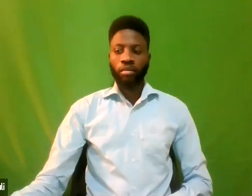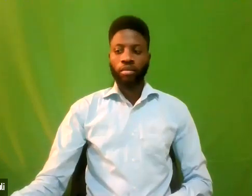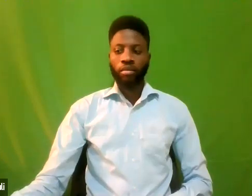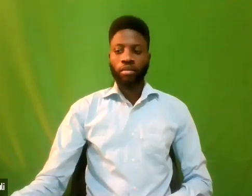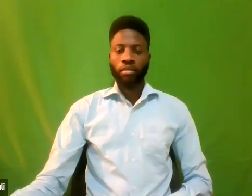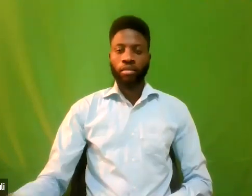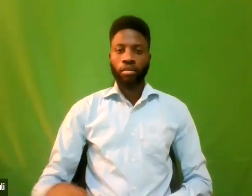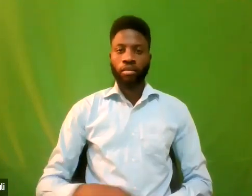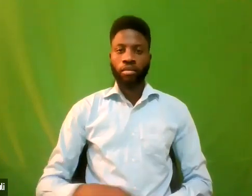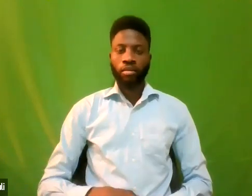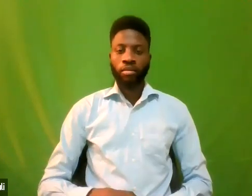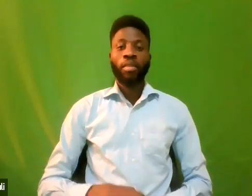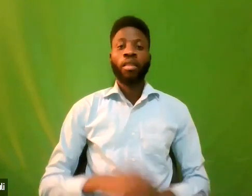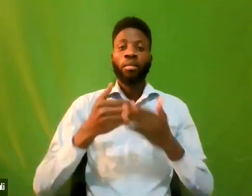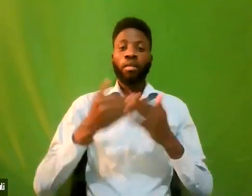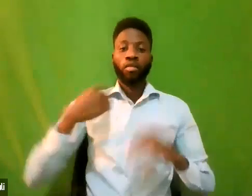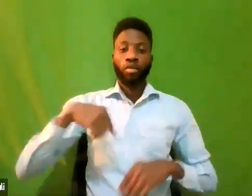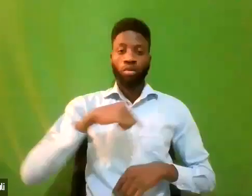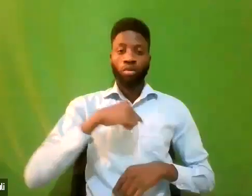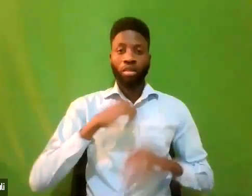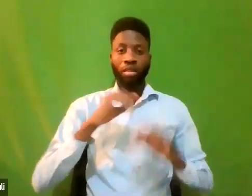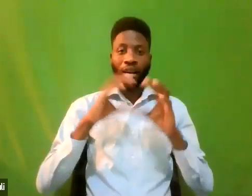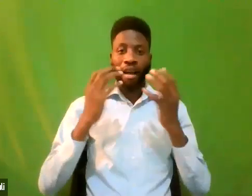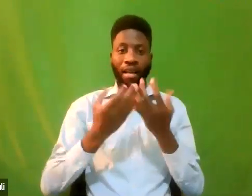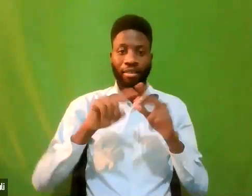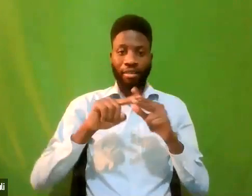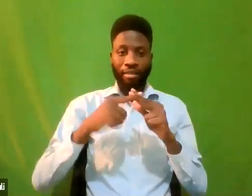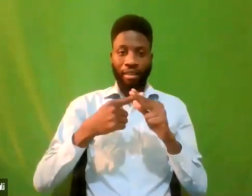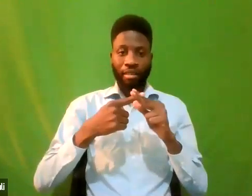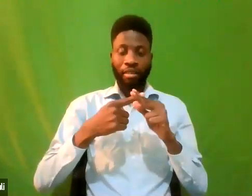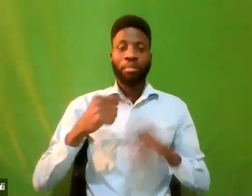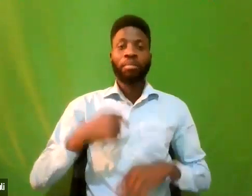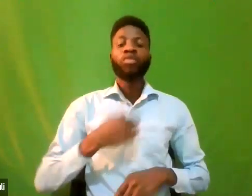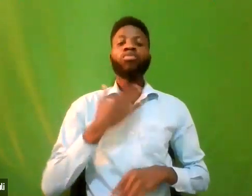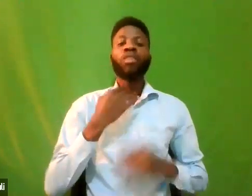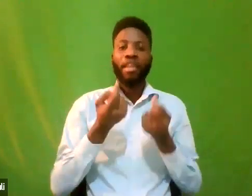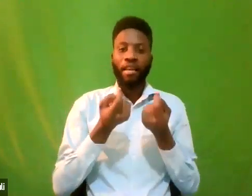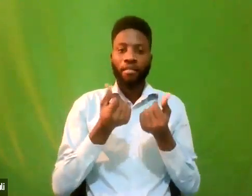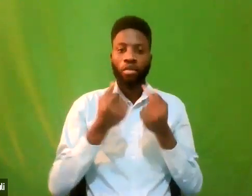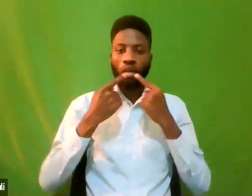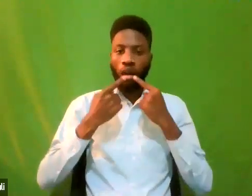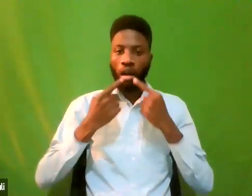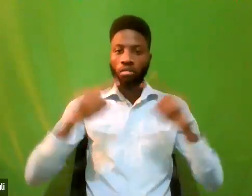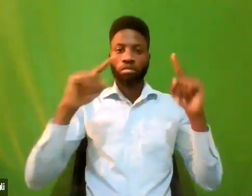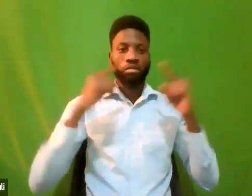So before we start, I want to make a few announcements so that we have the ground